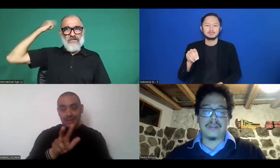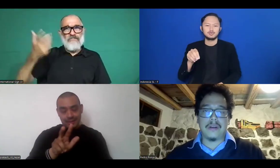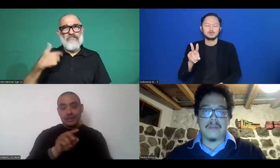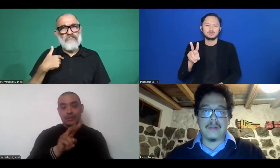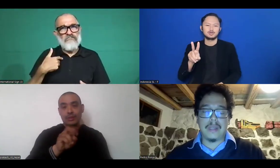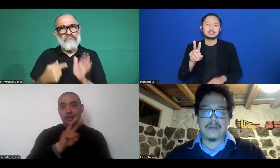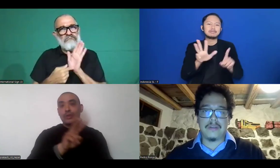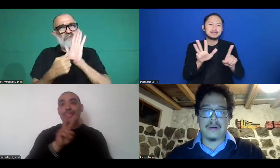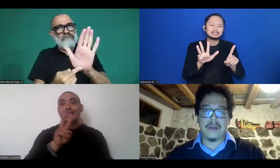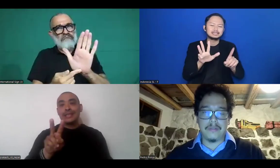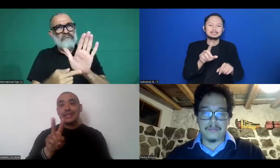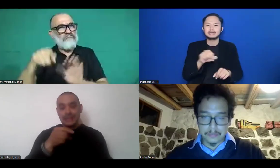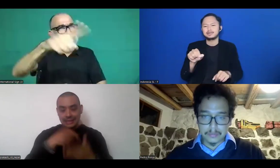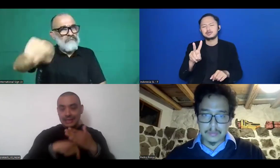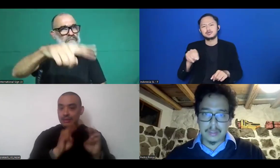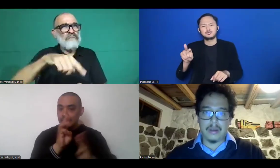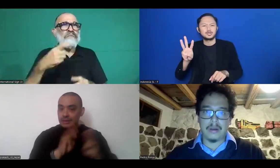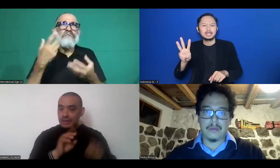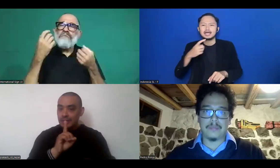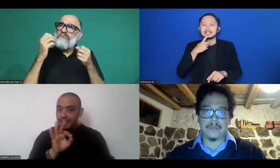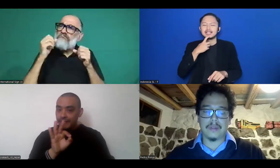2019-2022 external evaluation of DRF.